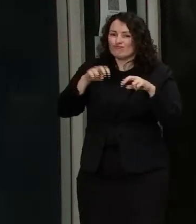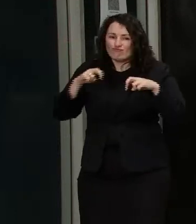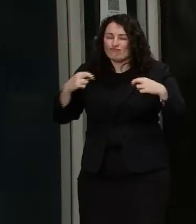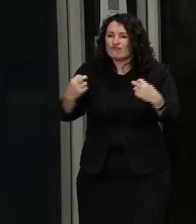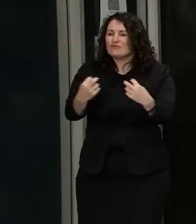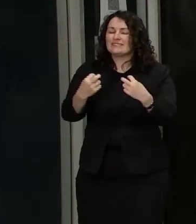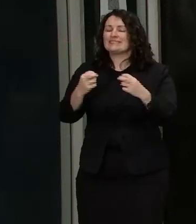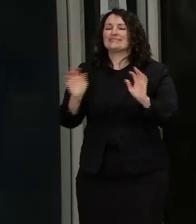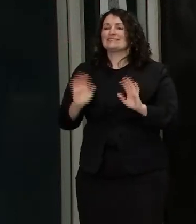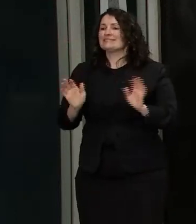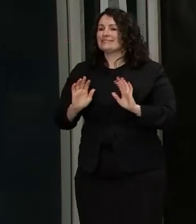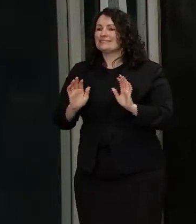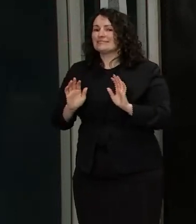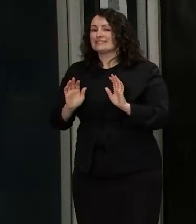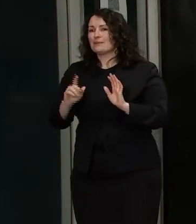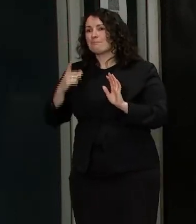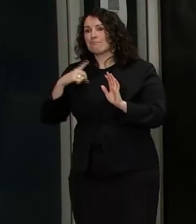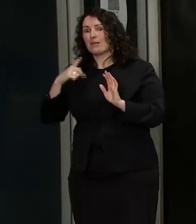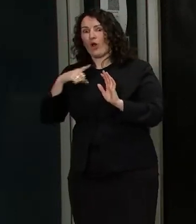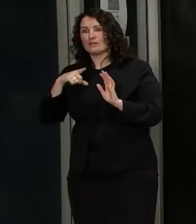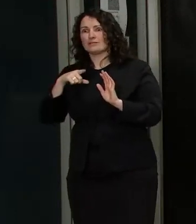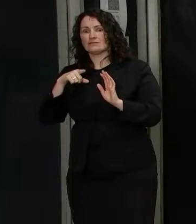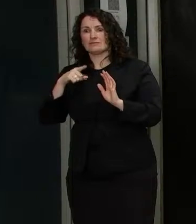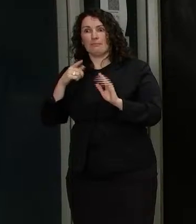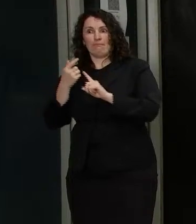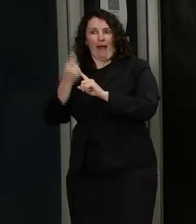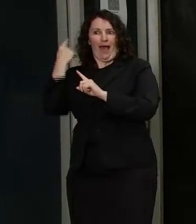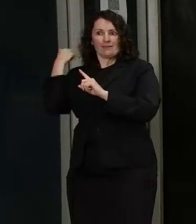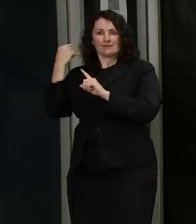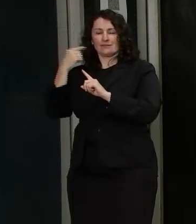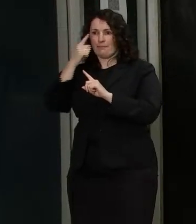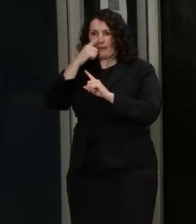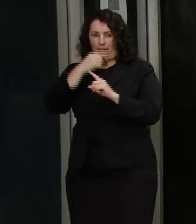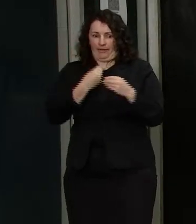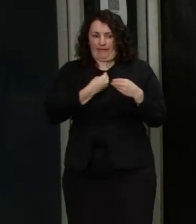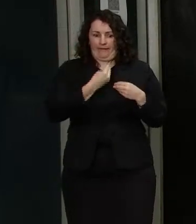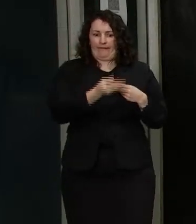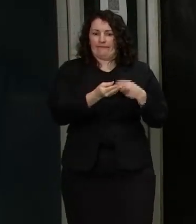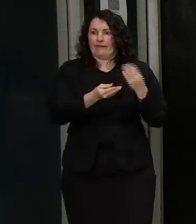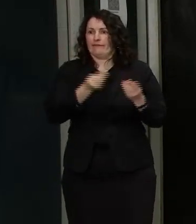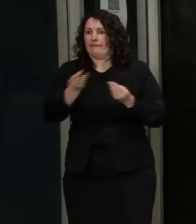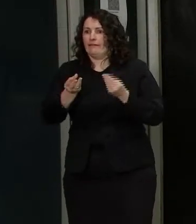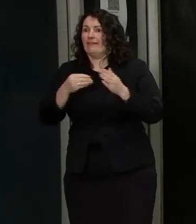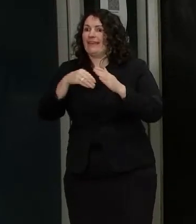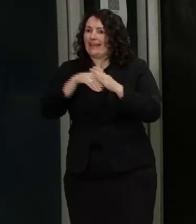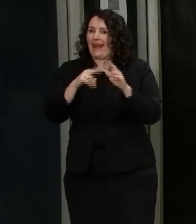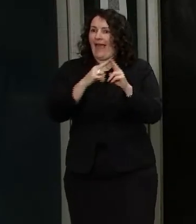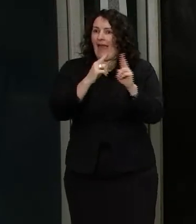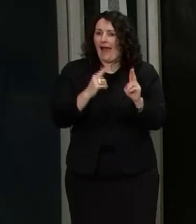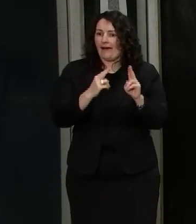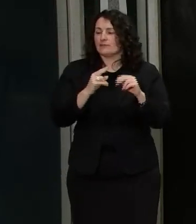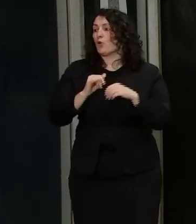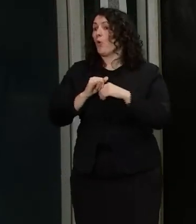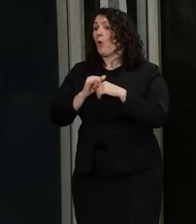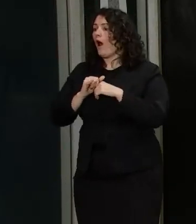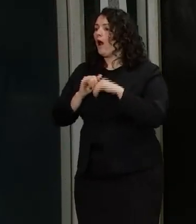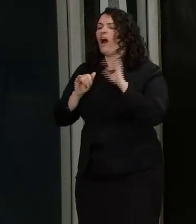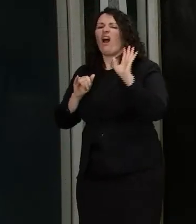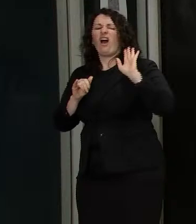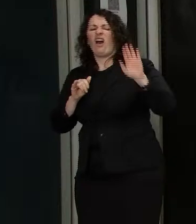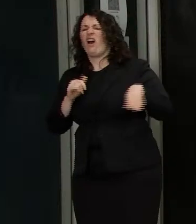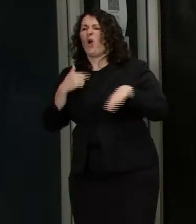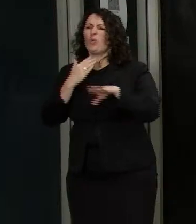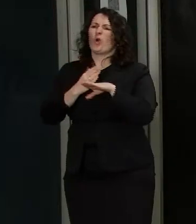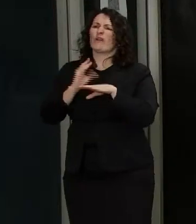this latest outbreak, we saw greater levels of transmission in an office environment. So there are